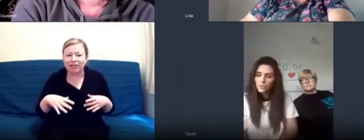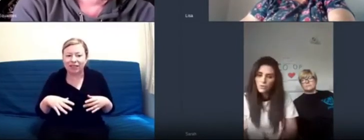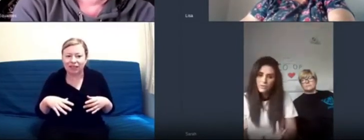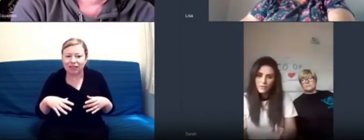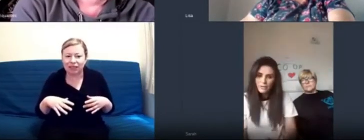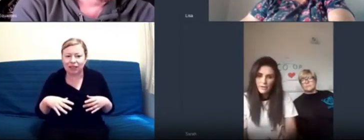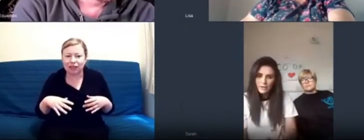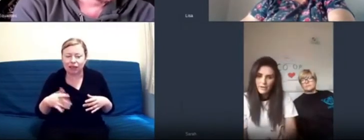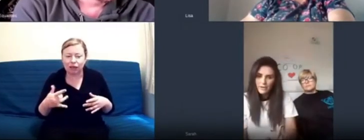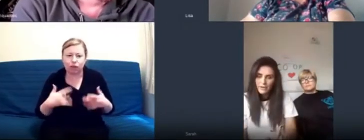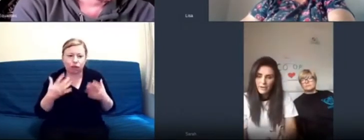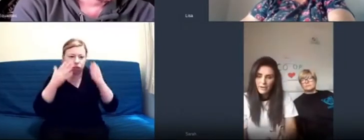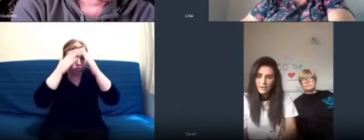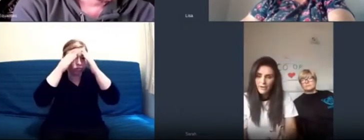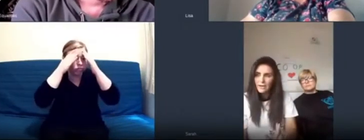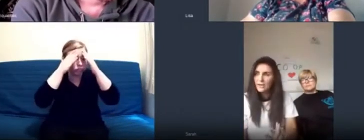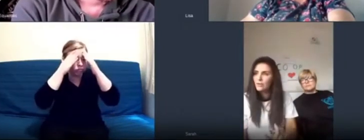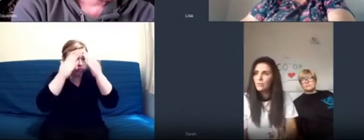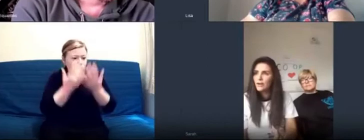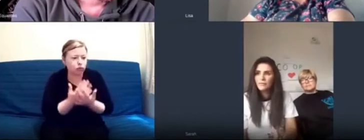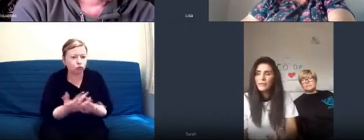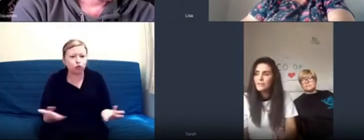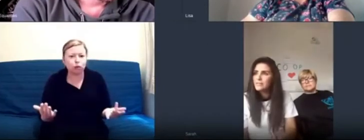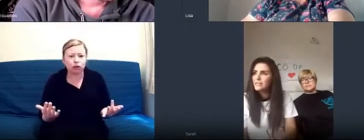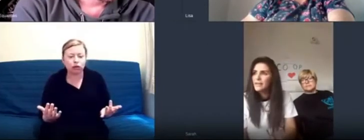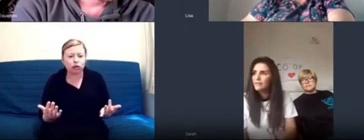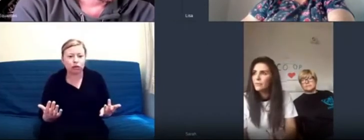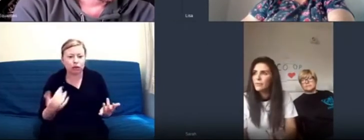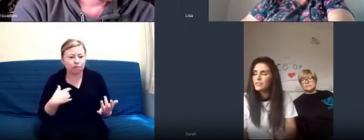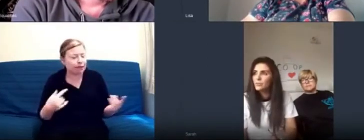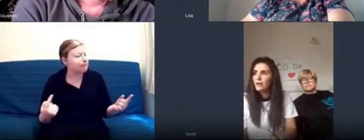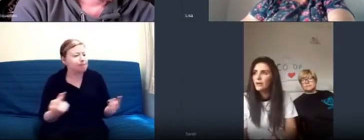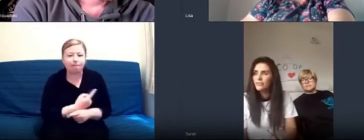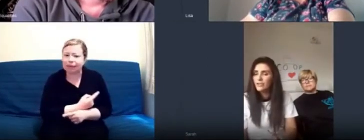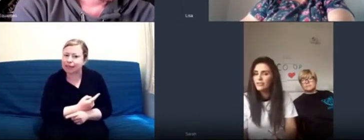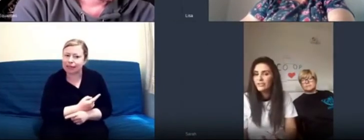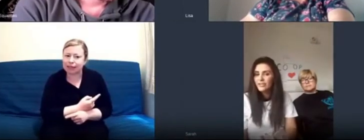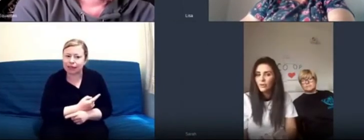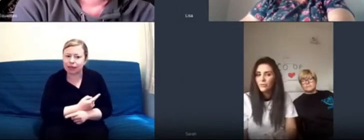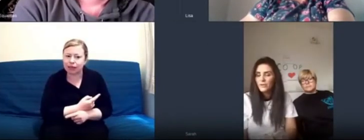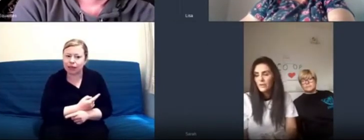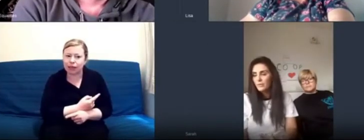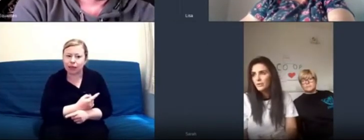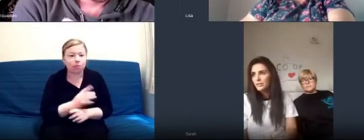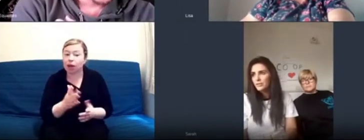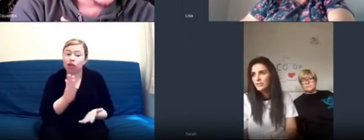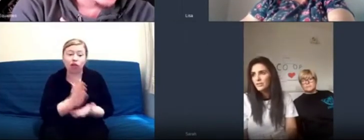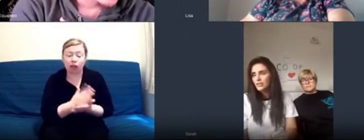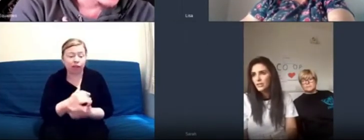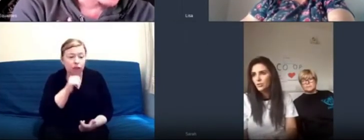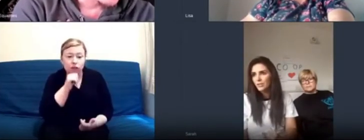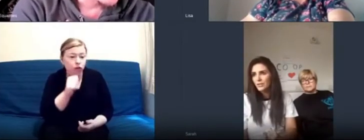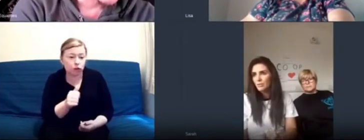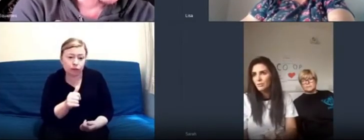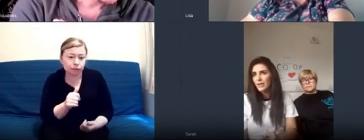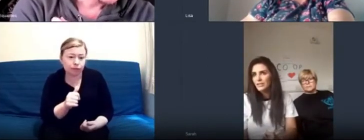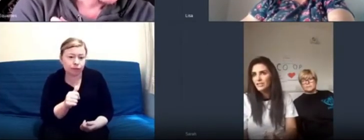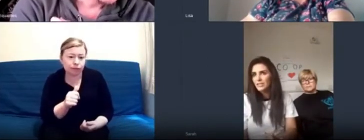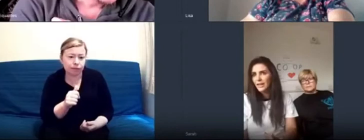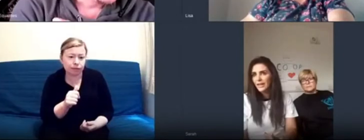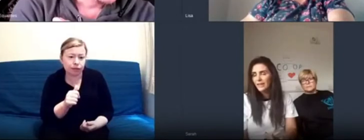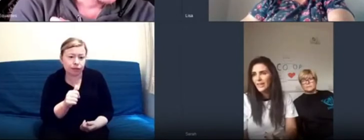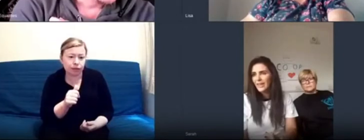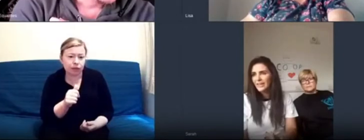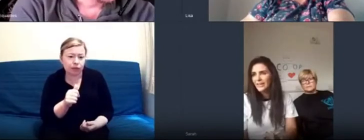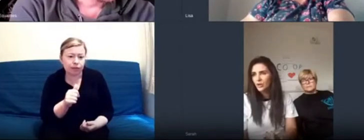it was so overwhelming. And I thought, well, I've made a mistake, but do you know what? I've really, really not, because I don't think